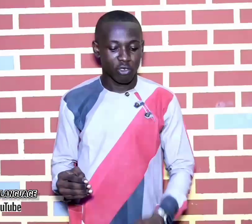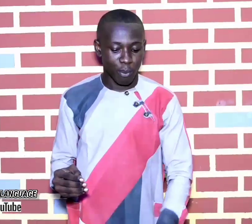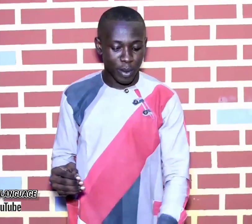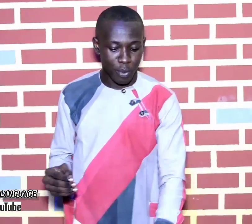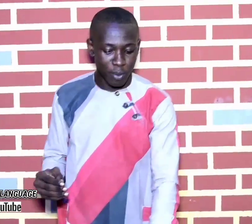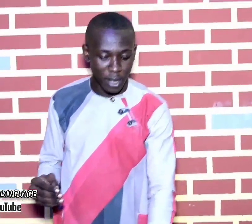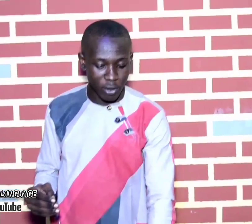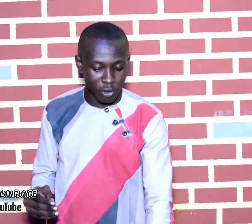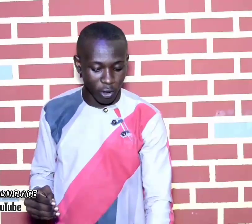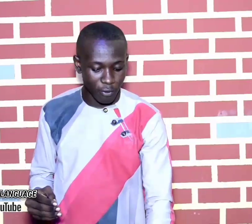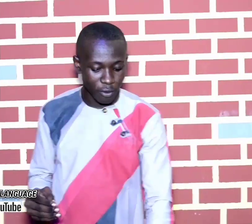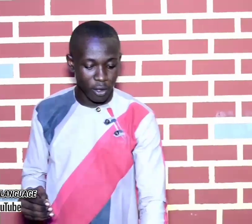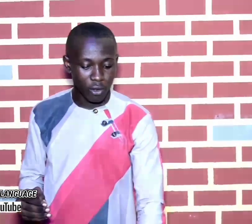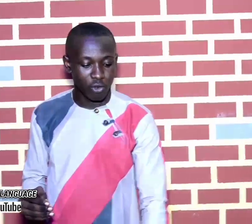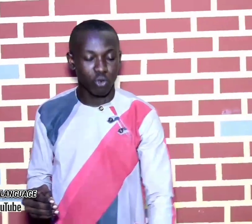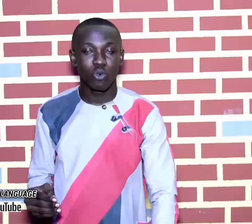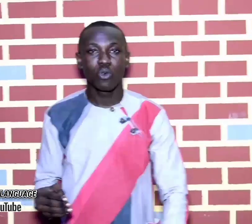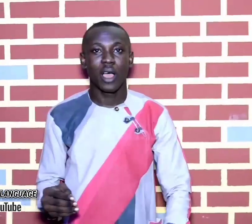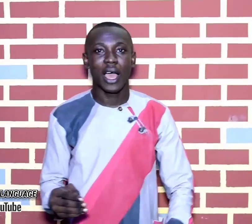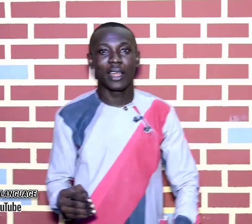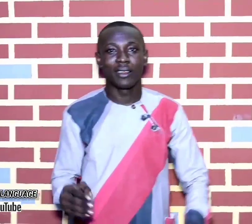Some people make use of 2 hands,